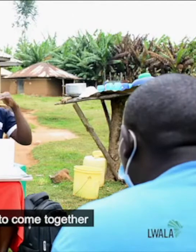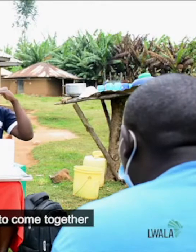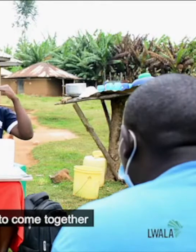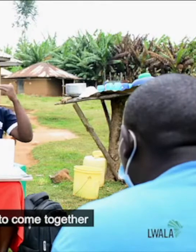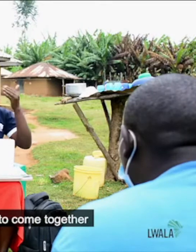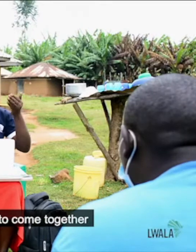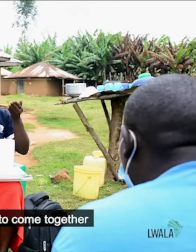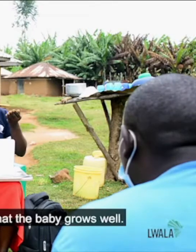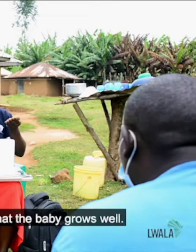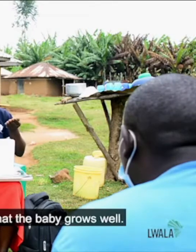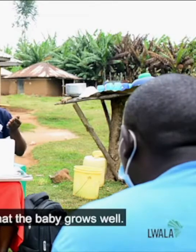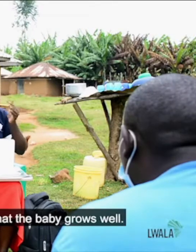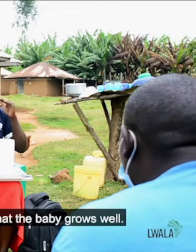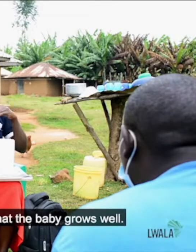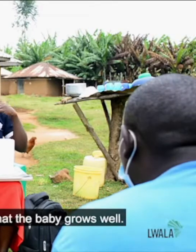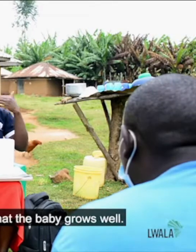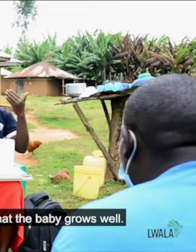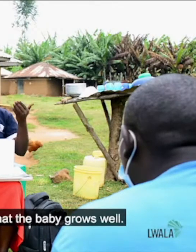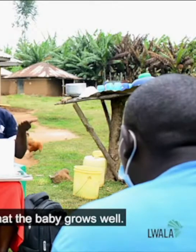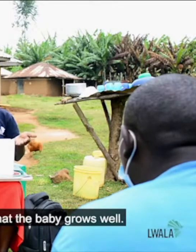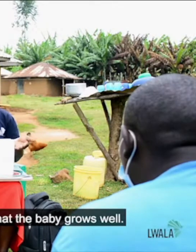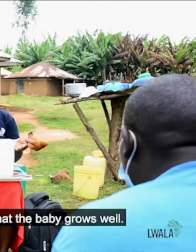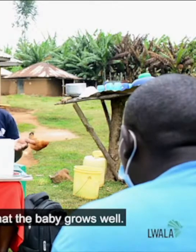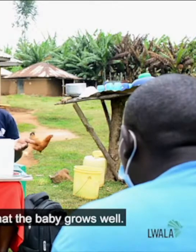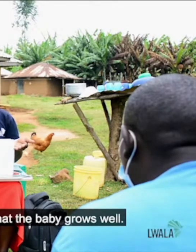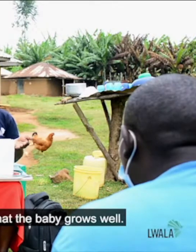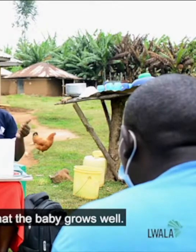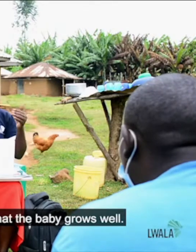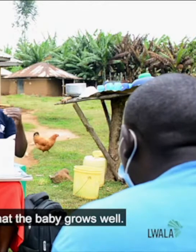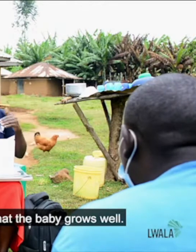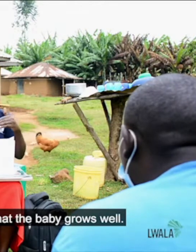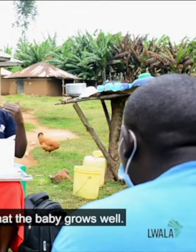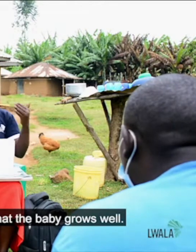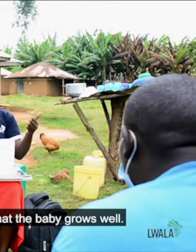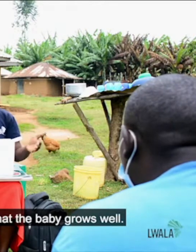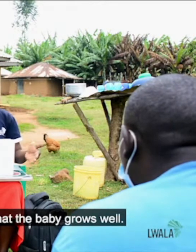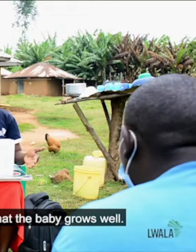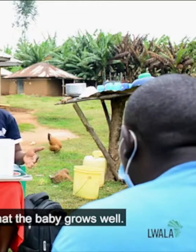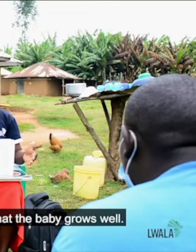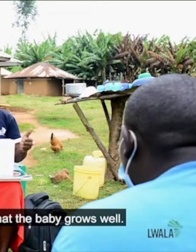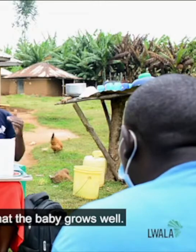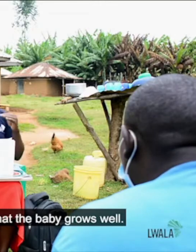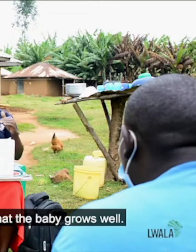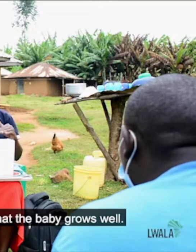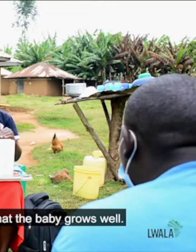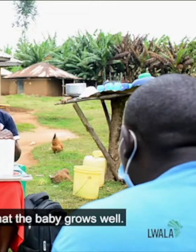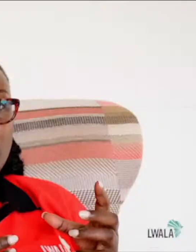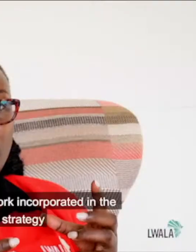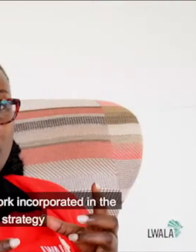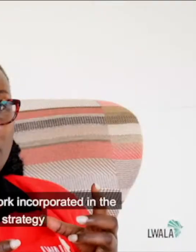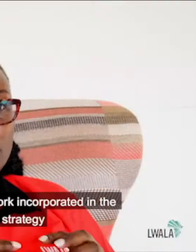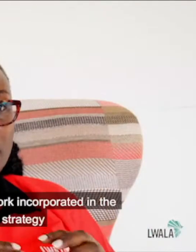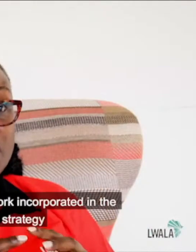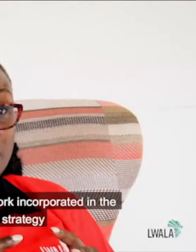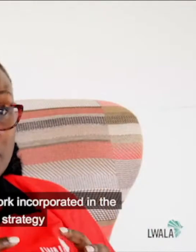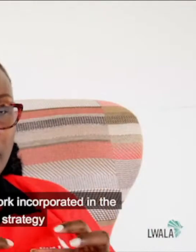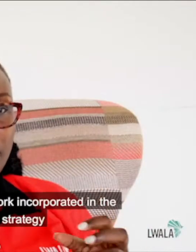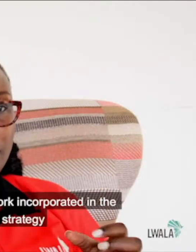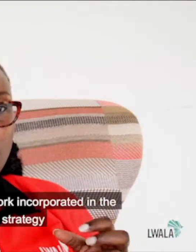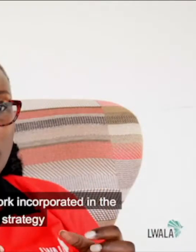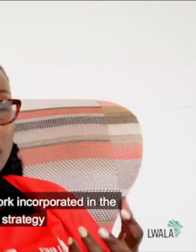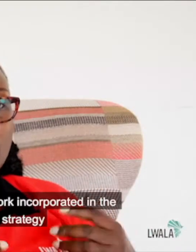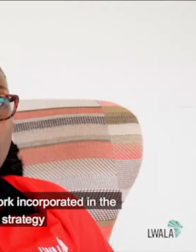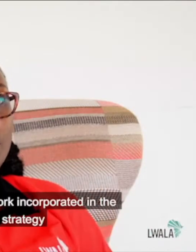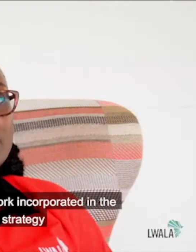mi wariure e tich kanyakla mondo mi dongo mar nyathi obed makare. We have nurturing